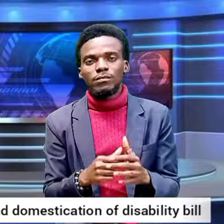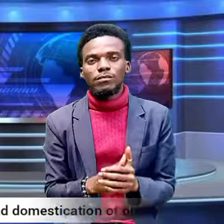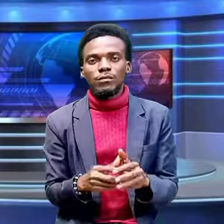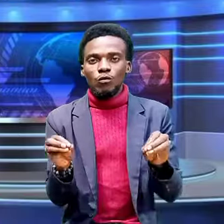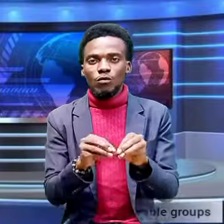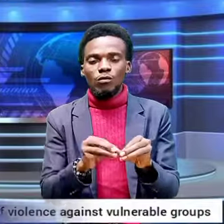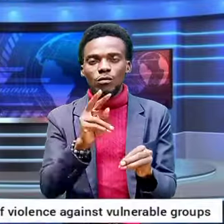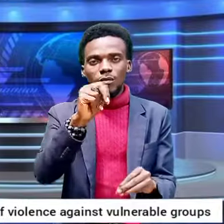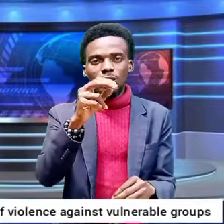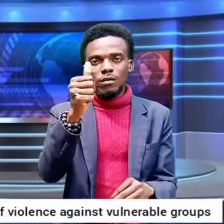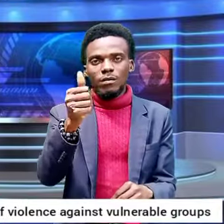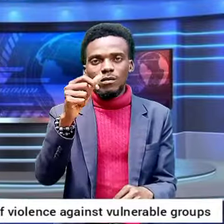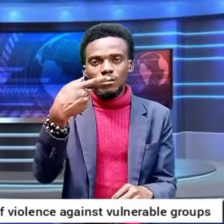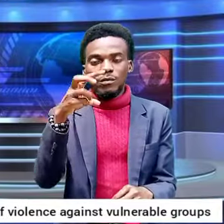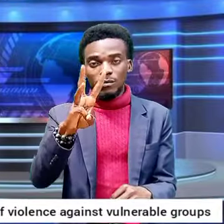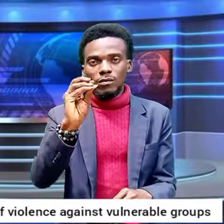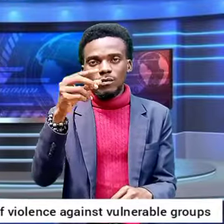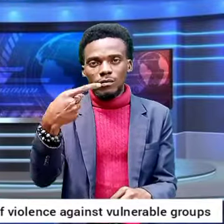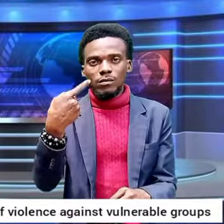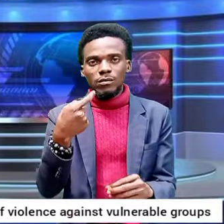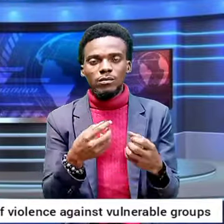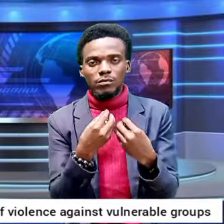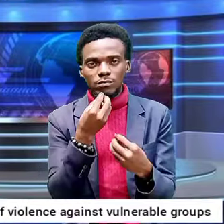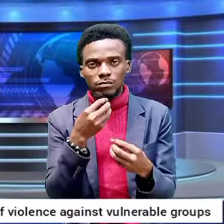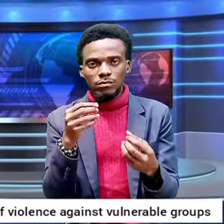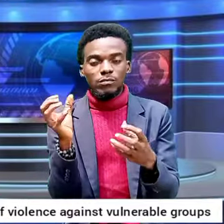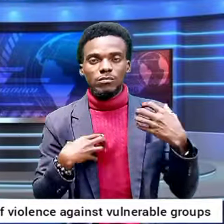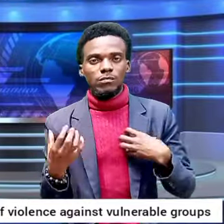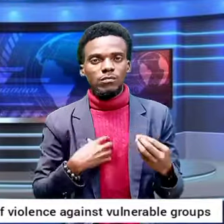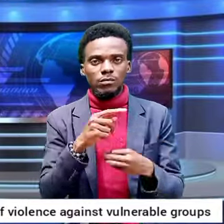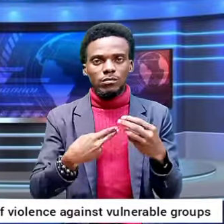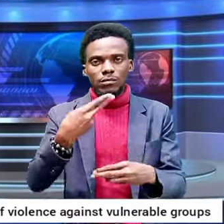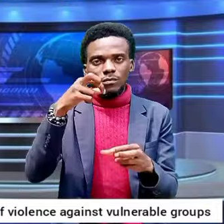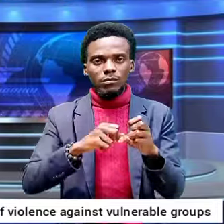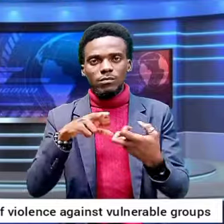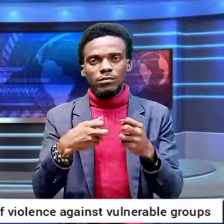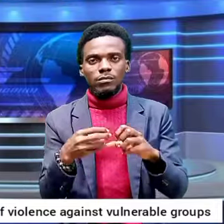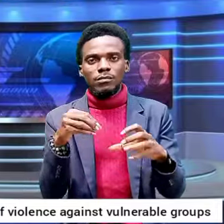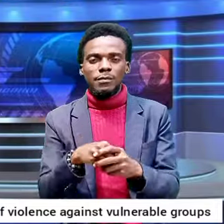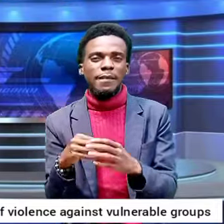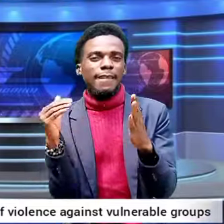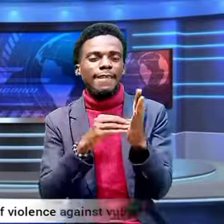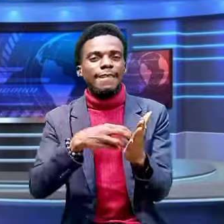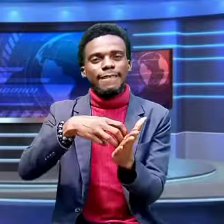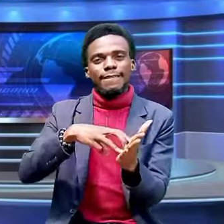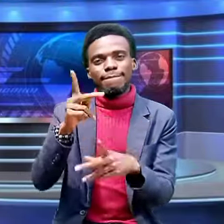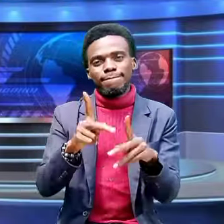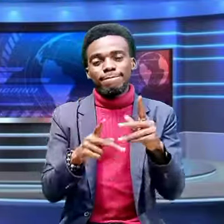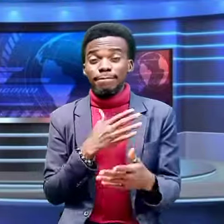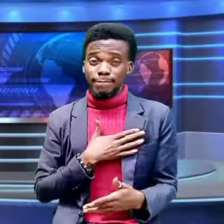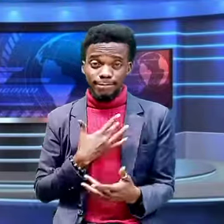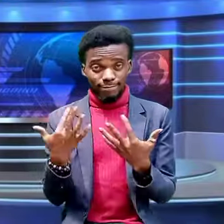Osun NAWOJ decries high rate of violence against vulnerable groups. Please kindly